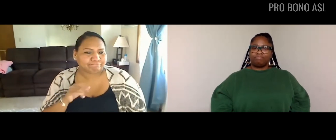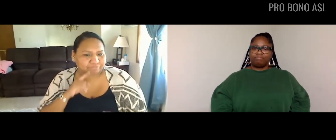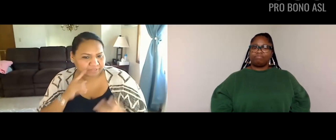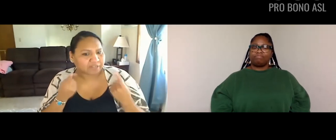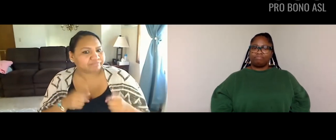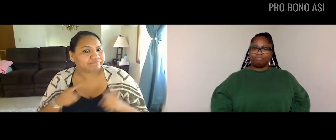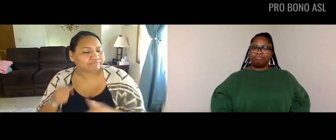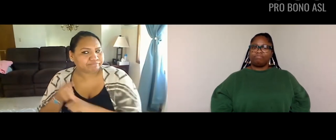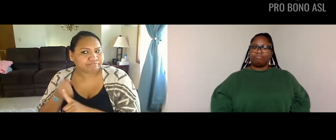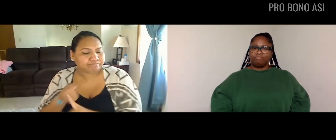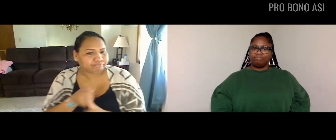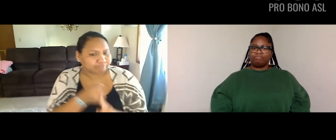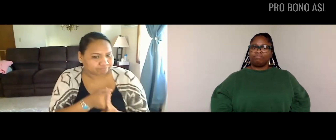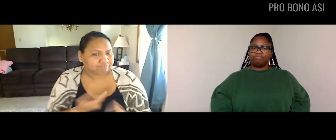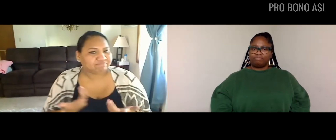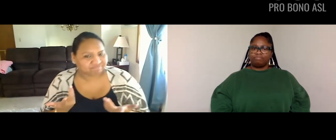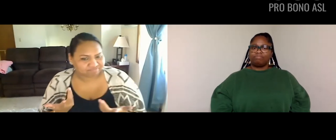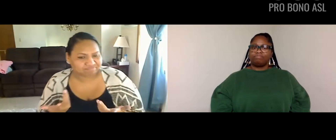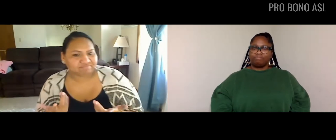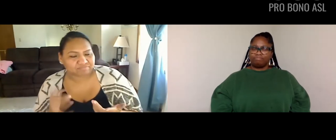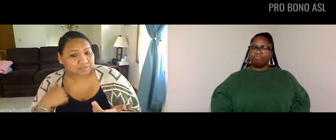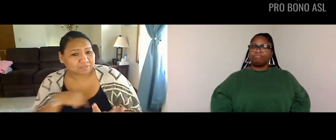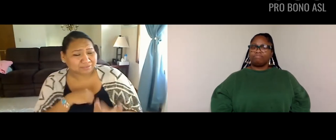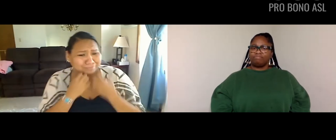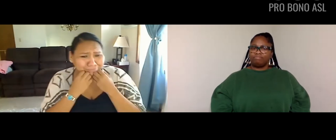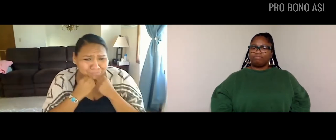A lot of our predictions have come true.